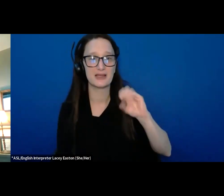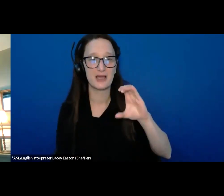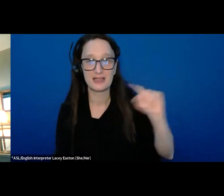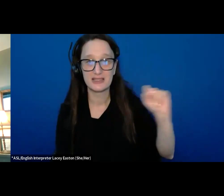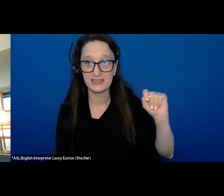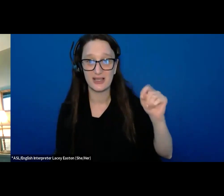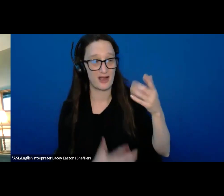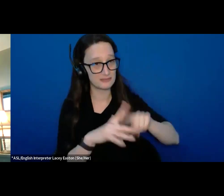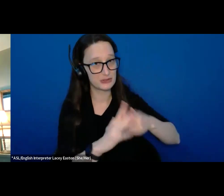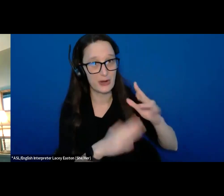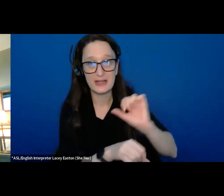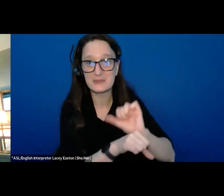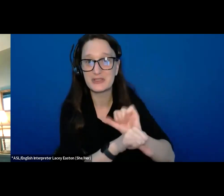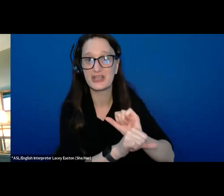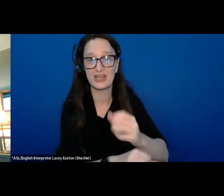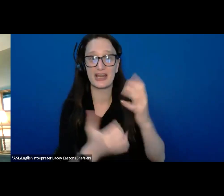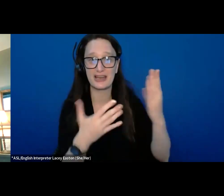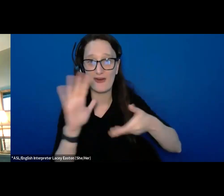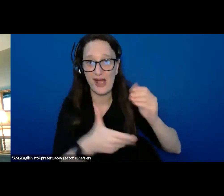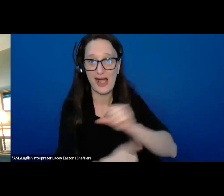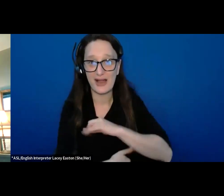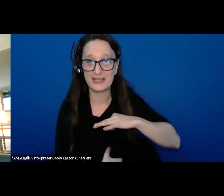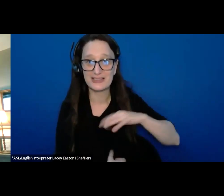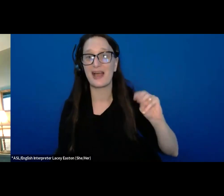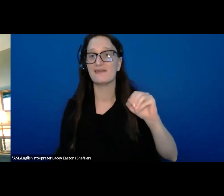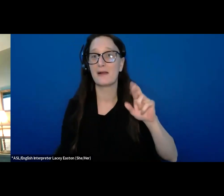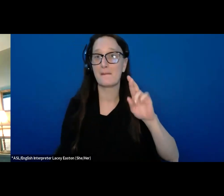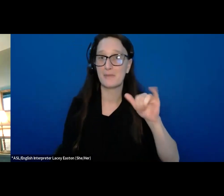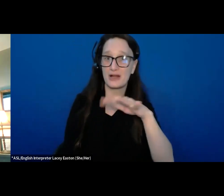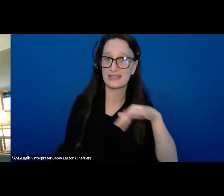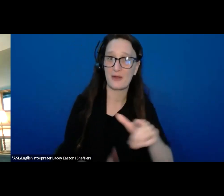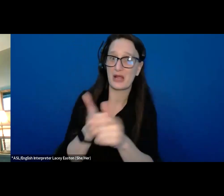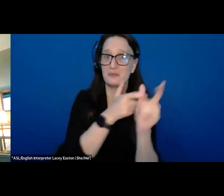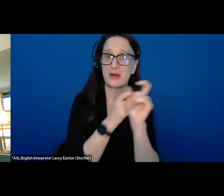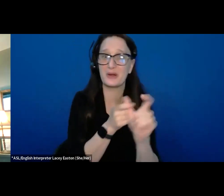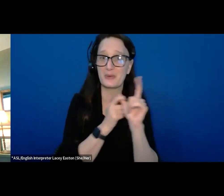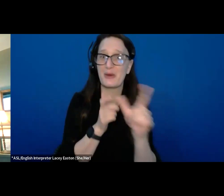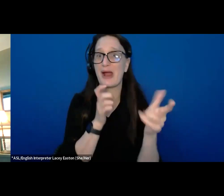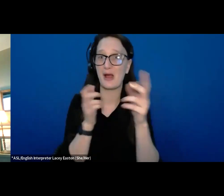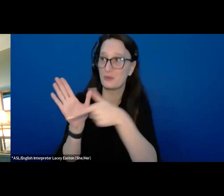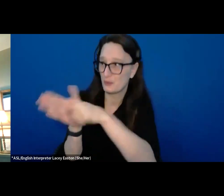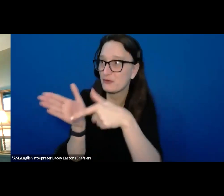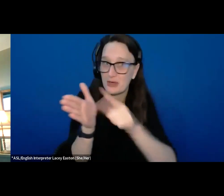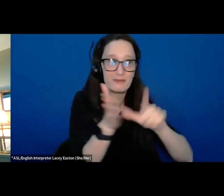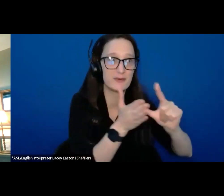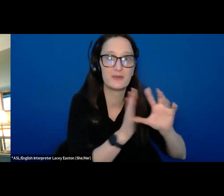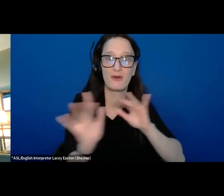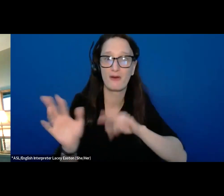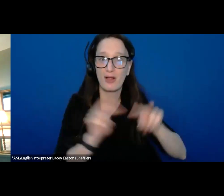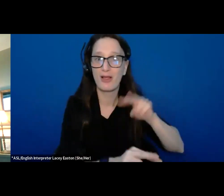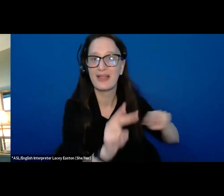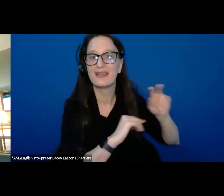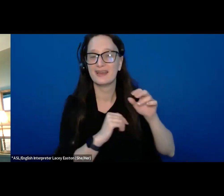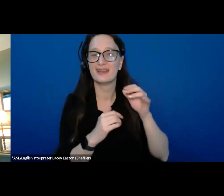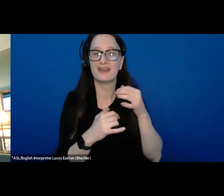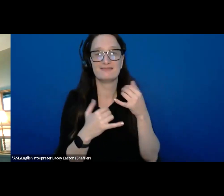and Marty's out there running around all over our catchment area doing reviews. And they're